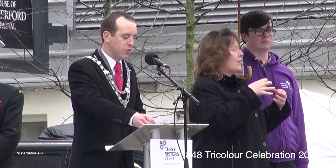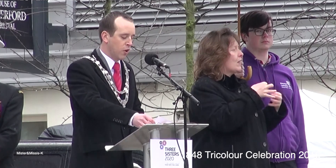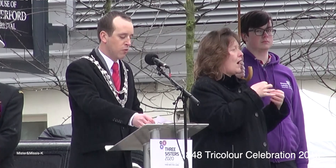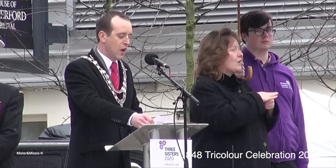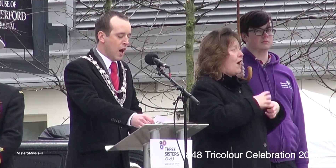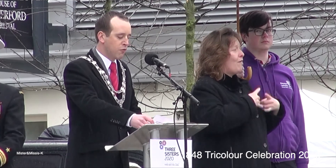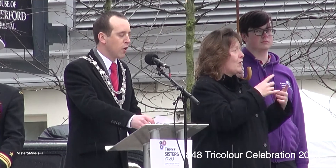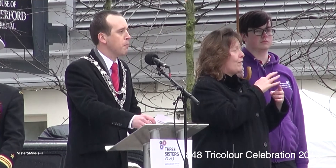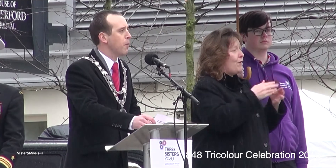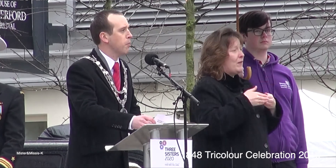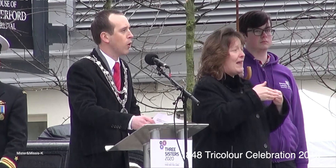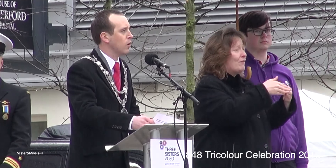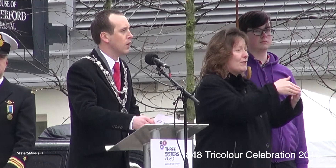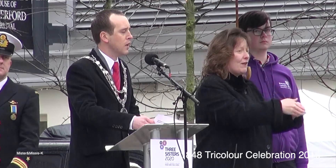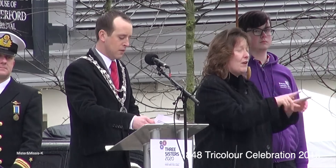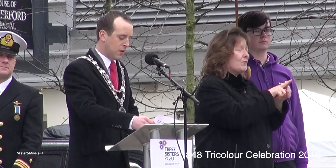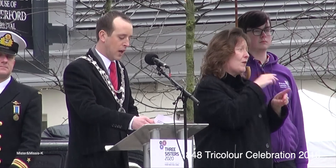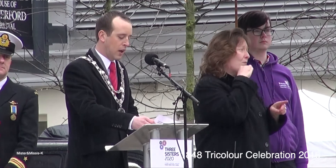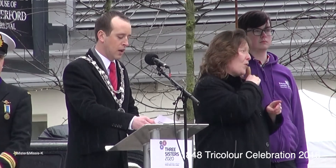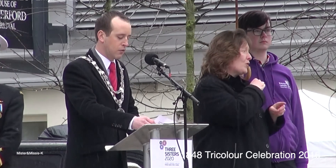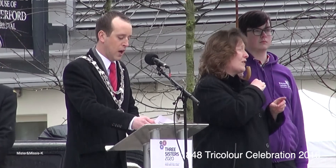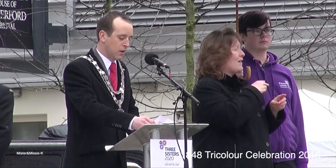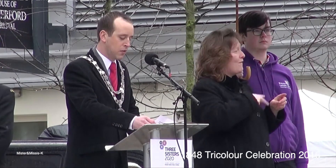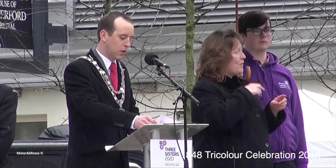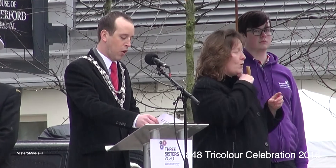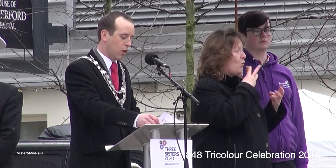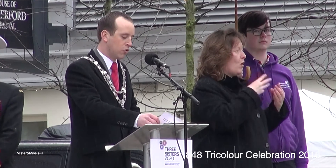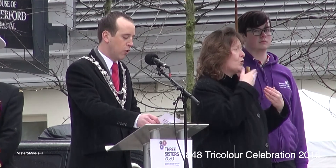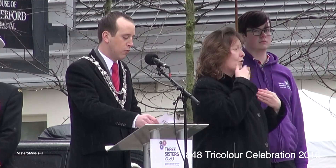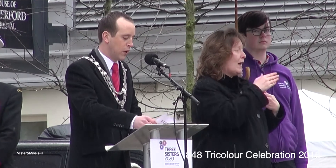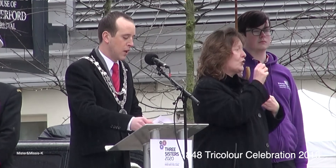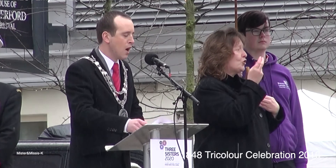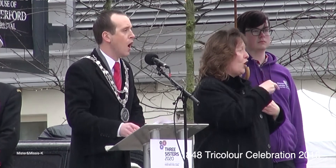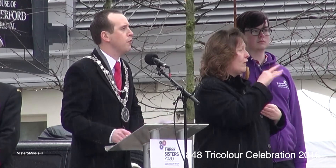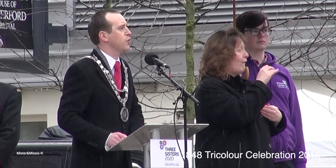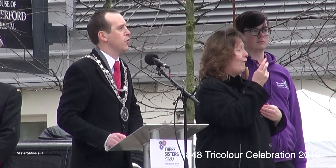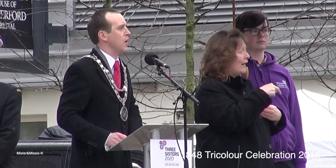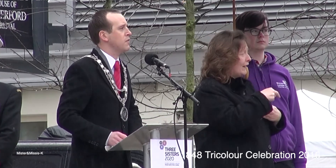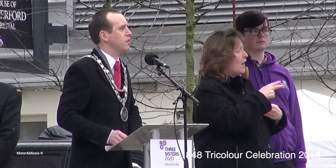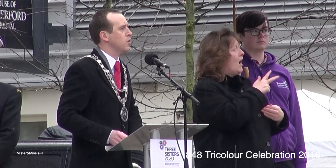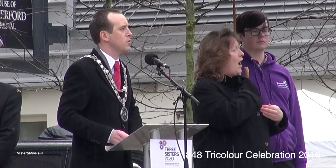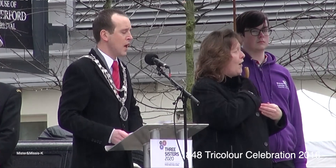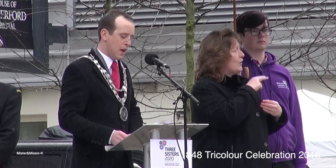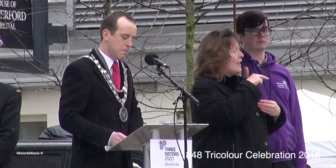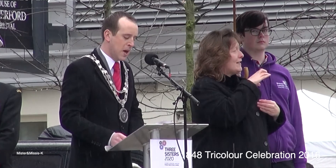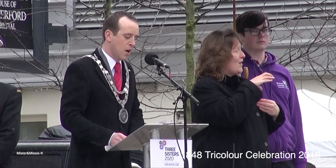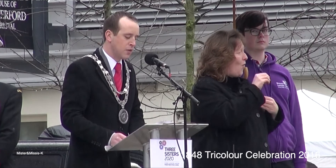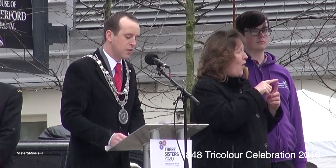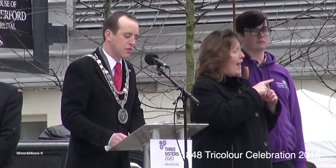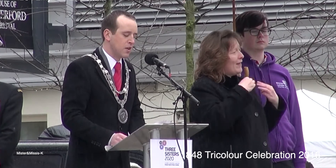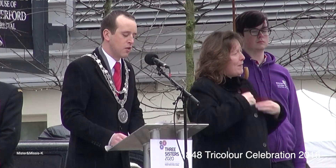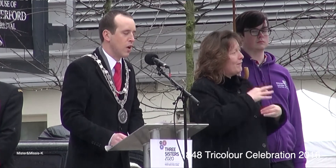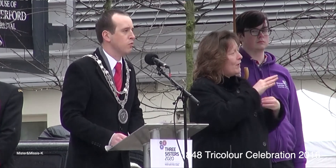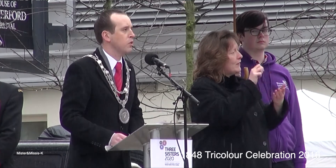Naval Reserve, and very importantly, to thank Lieutenant Colonel Sean Flynn, officers, NCOs, and the men of